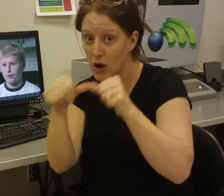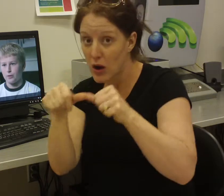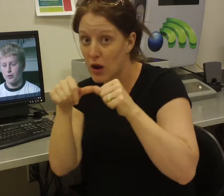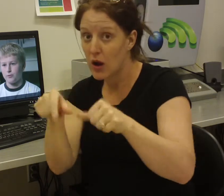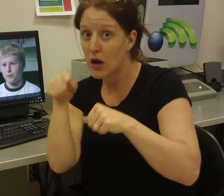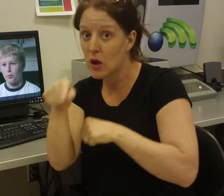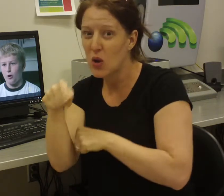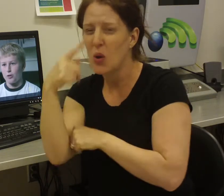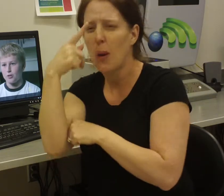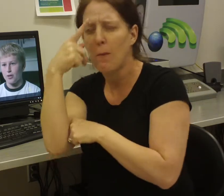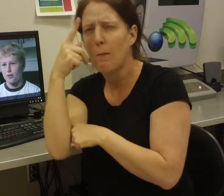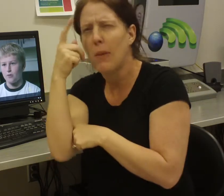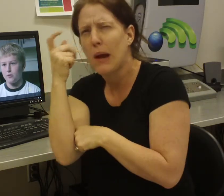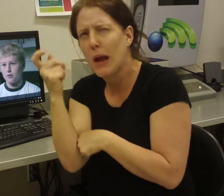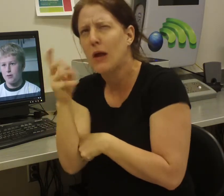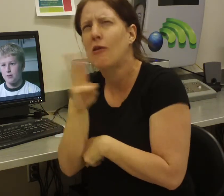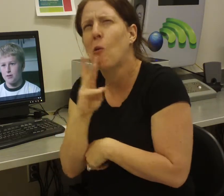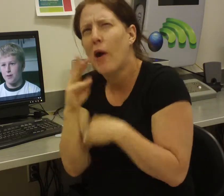because of the water cycle, instead of